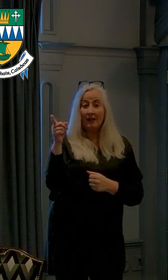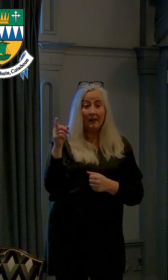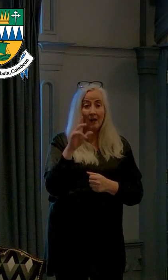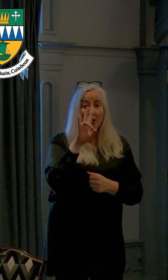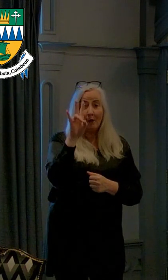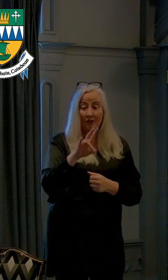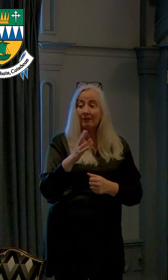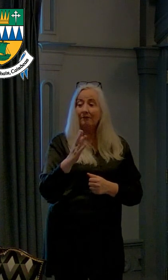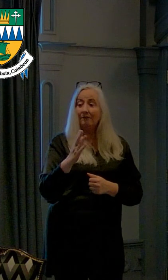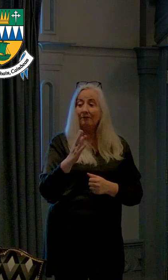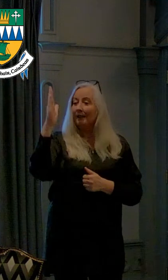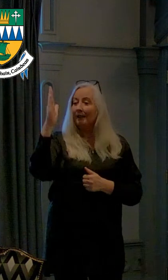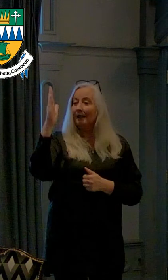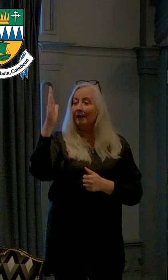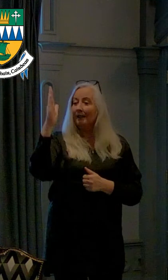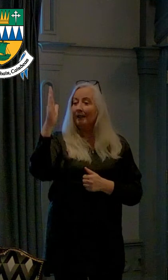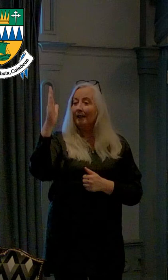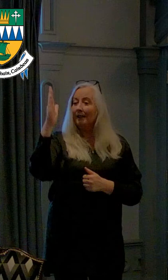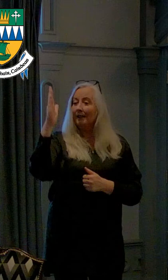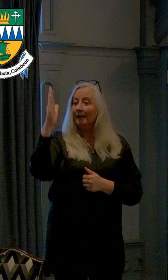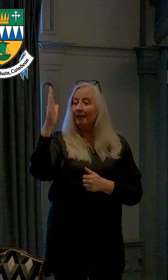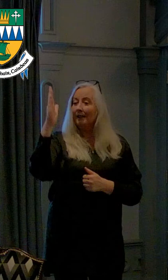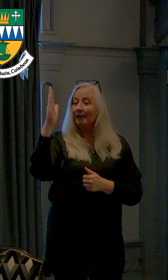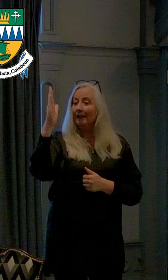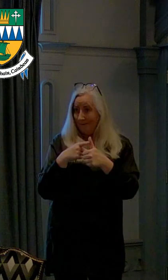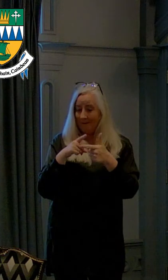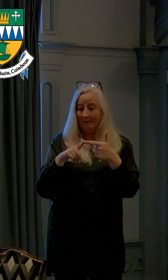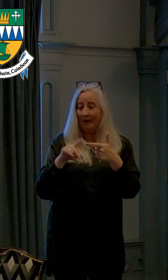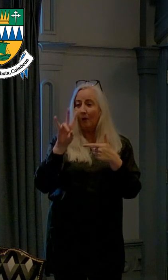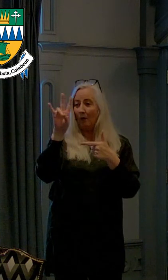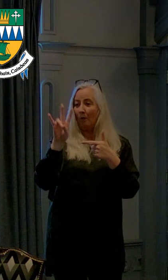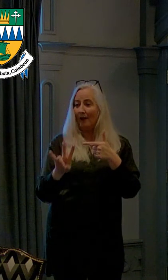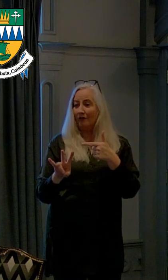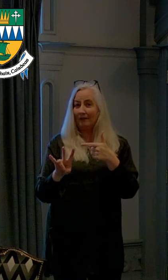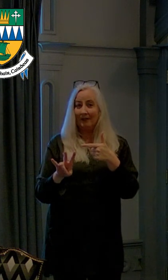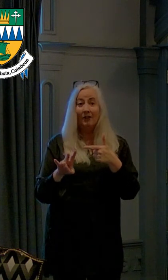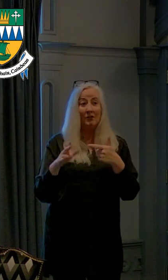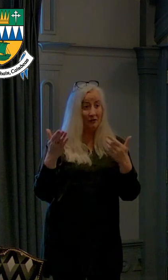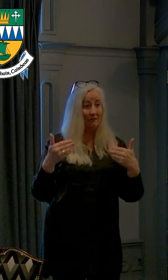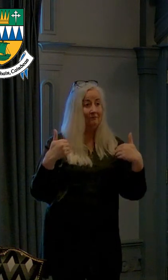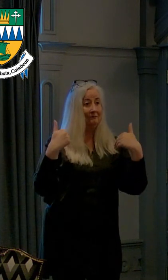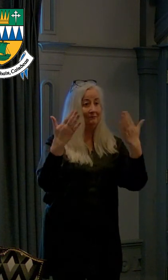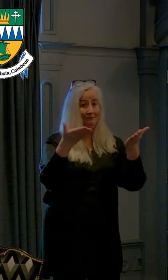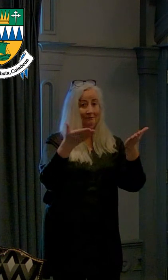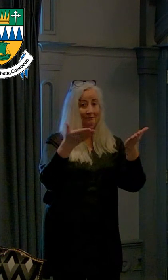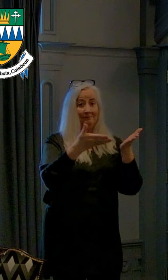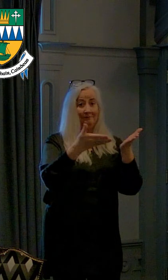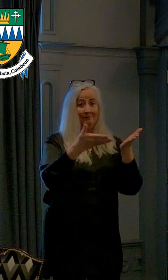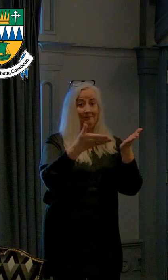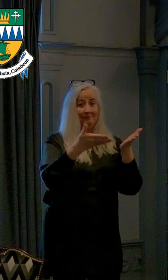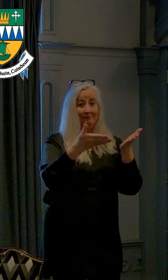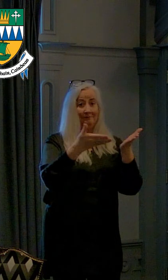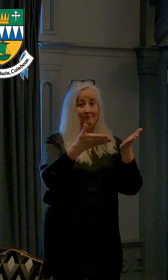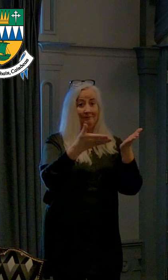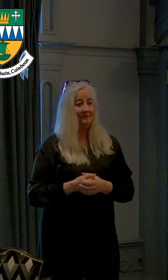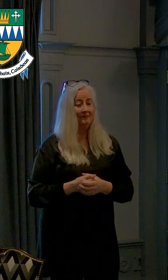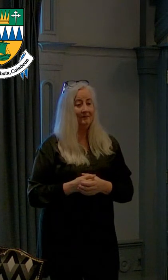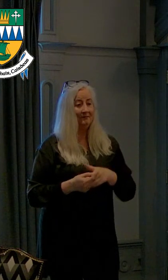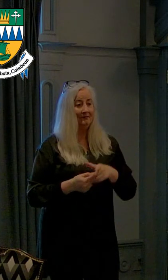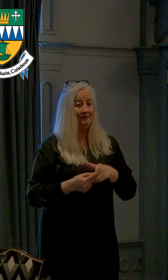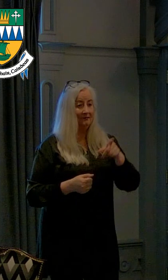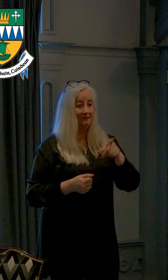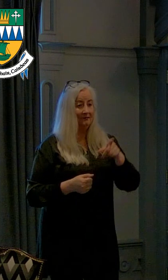identify themselves in terms of who they are and the question or whatever that they have. So I'll open it to the floor. I have someone down here to my